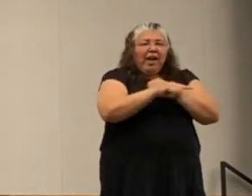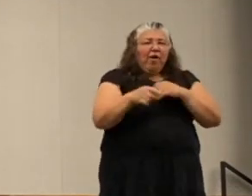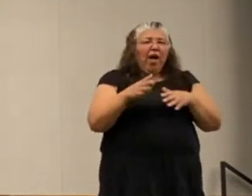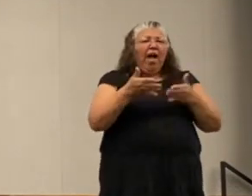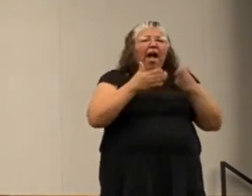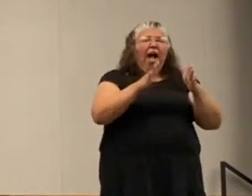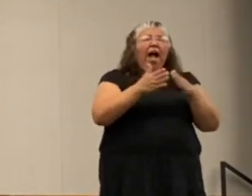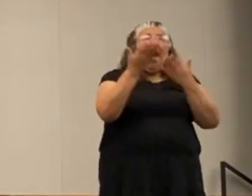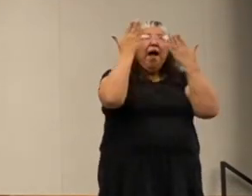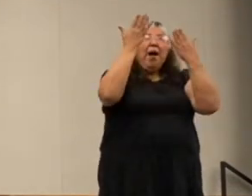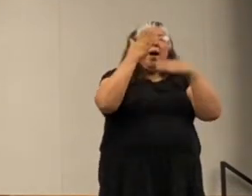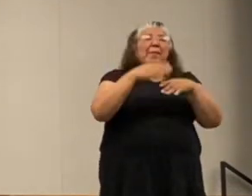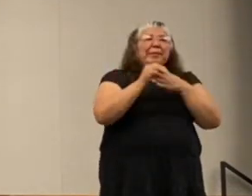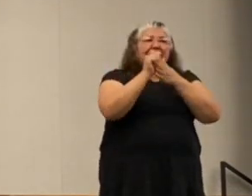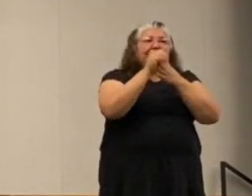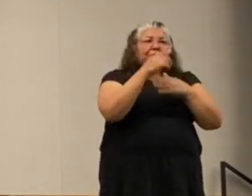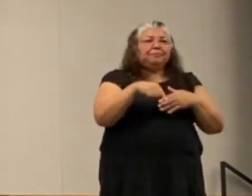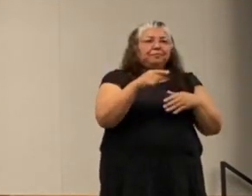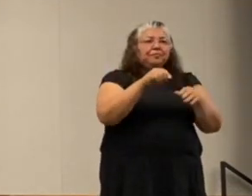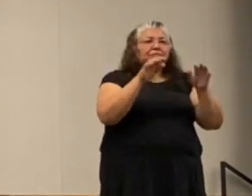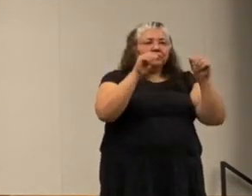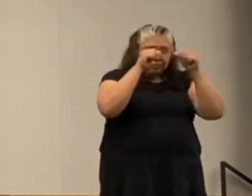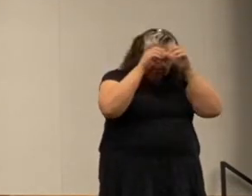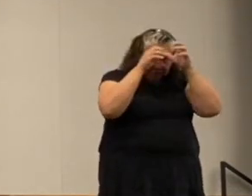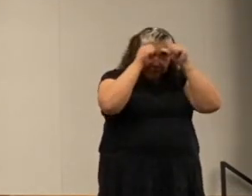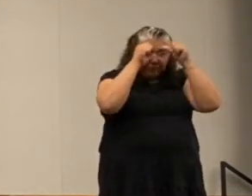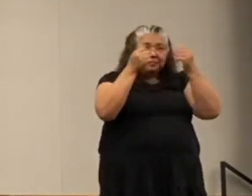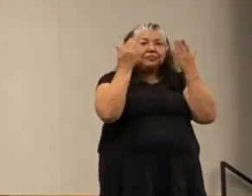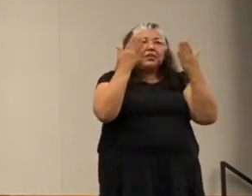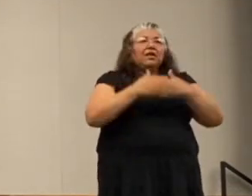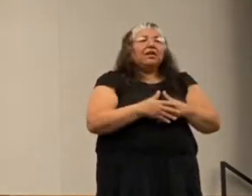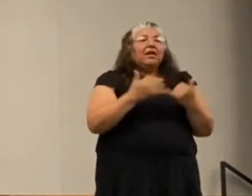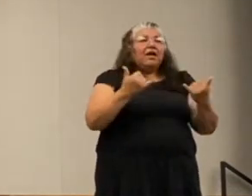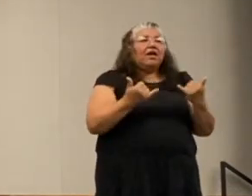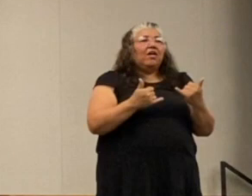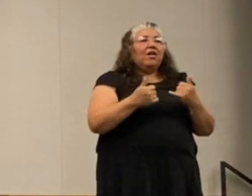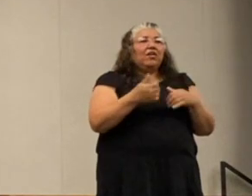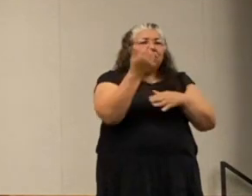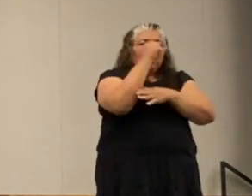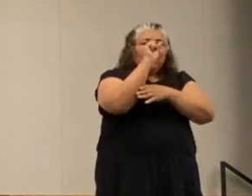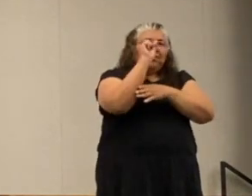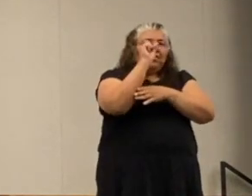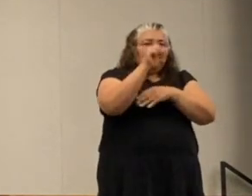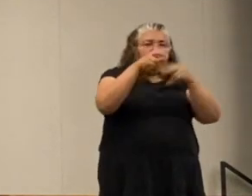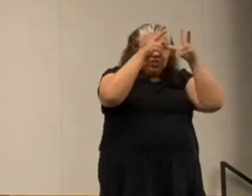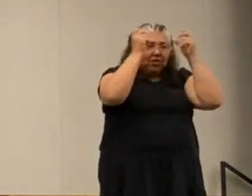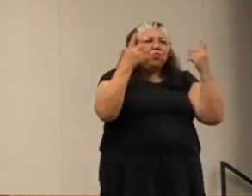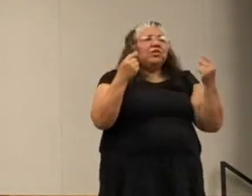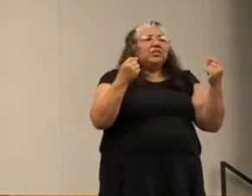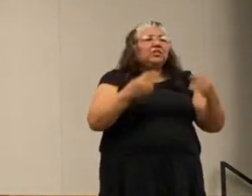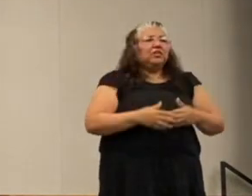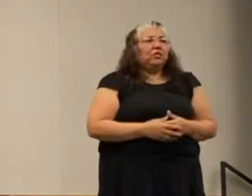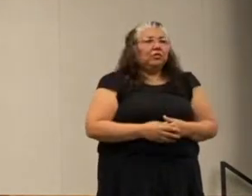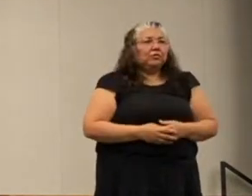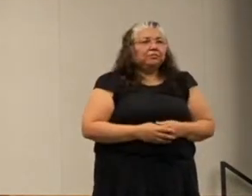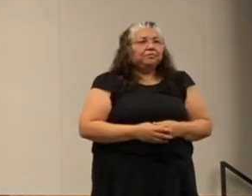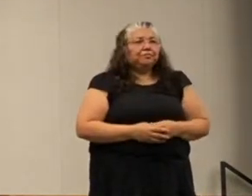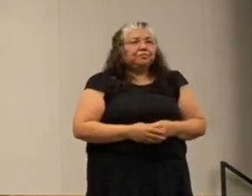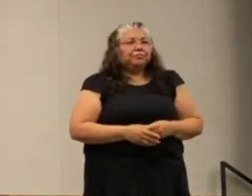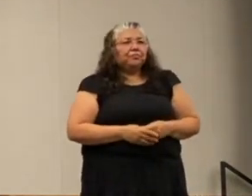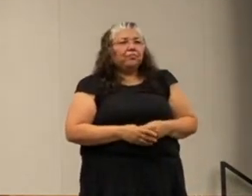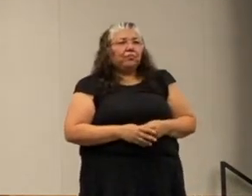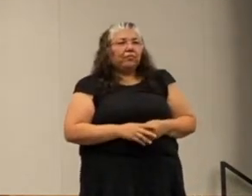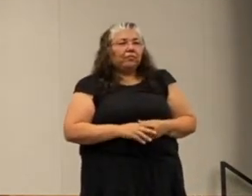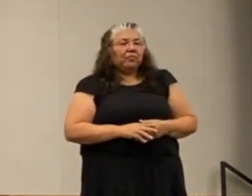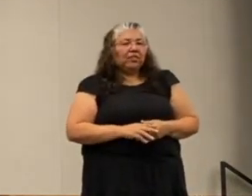you. Submit to him, right? But your adversary, the devil, what is he doing? Come on, it's right there on the screen. I